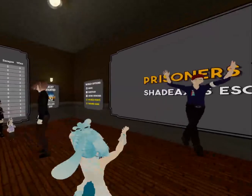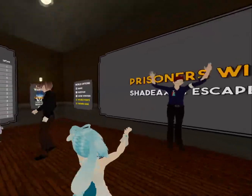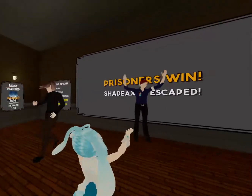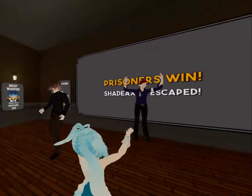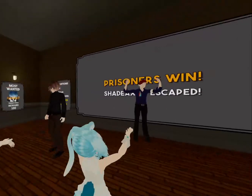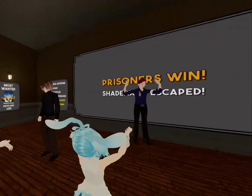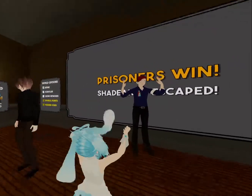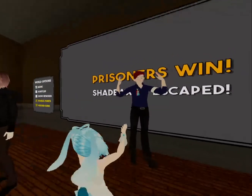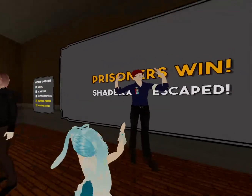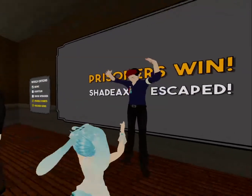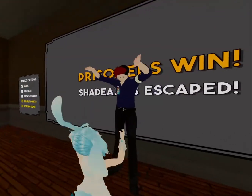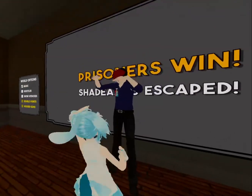Jesus, Shane!